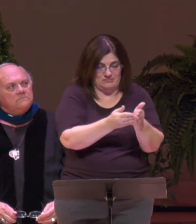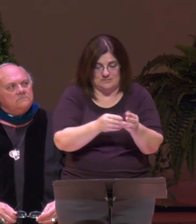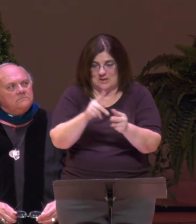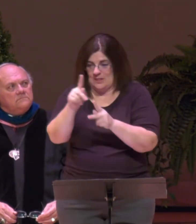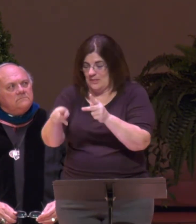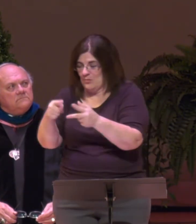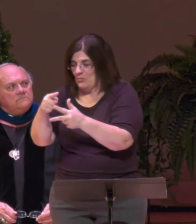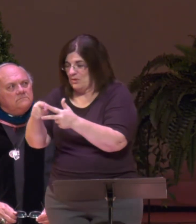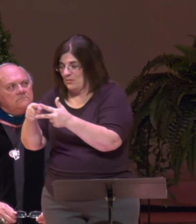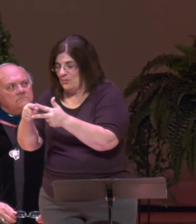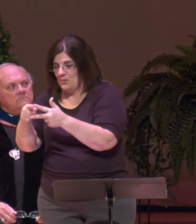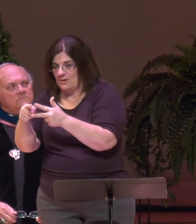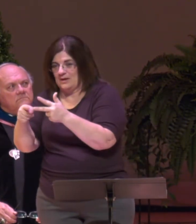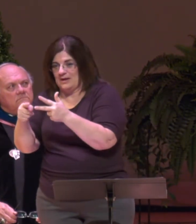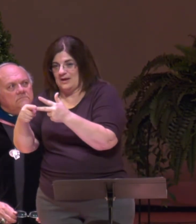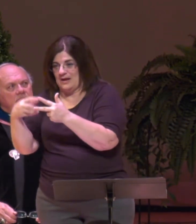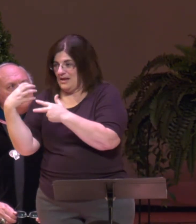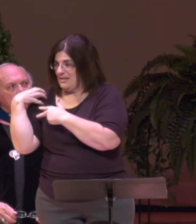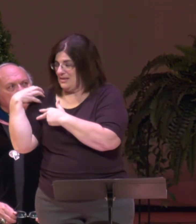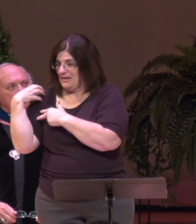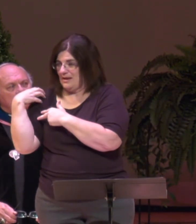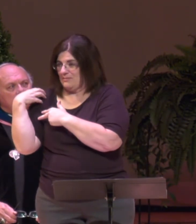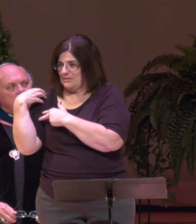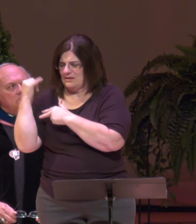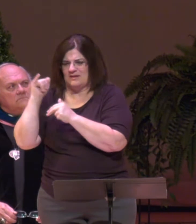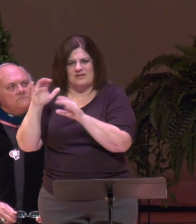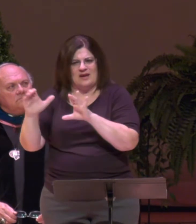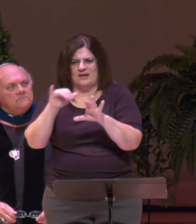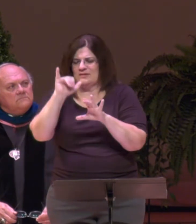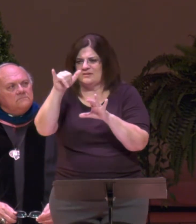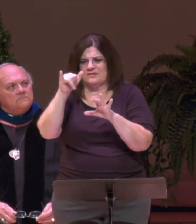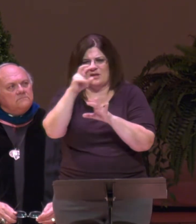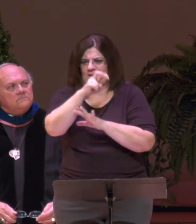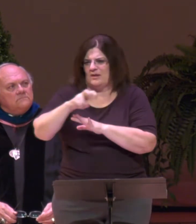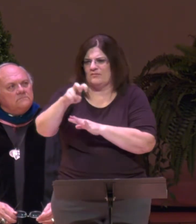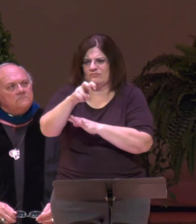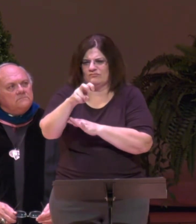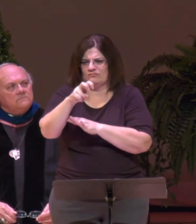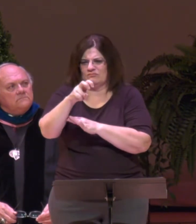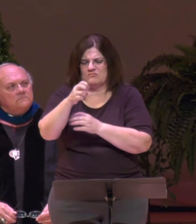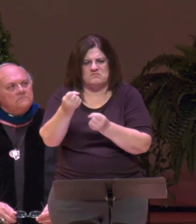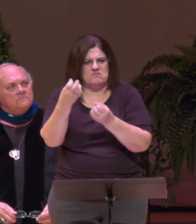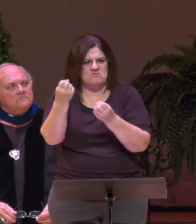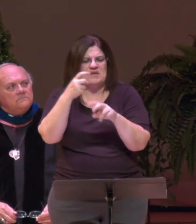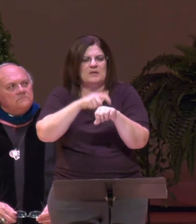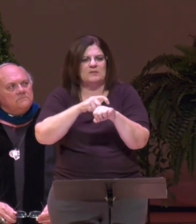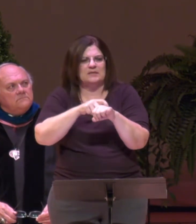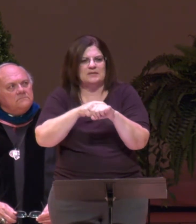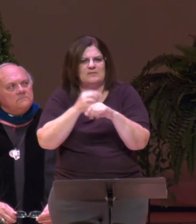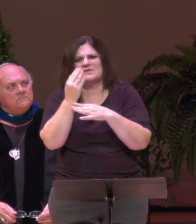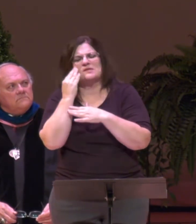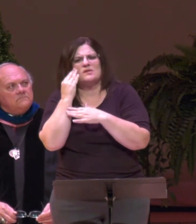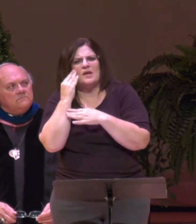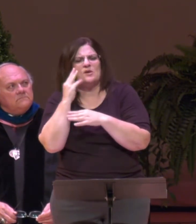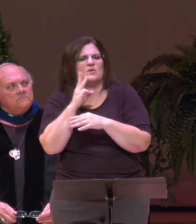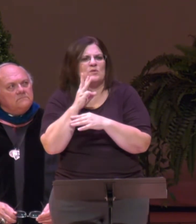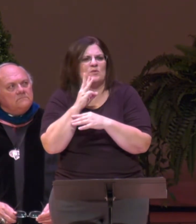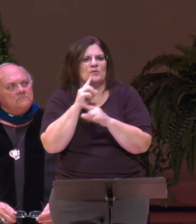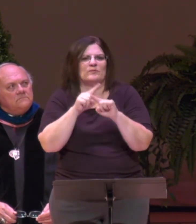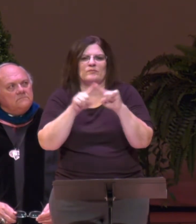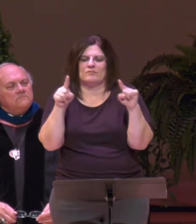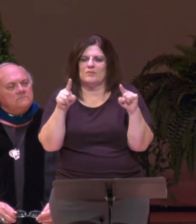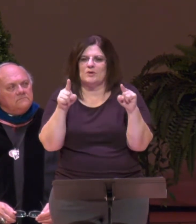stretch of the Suez Canal on a weekly basis, so they knew the water. And yet, the ship gets